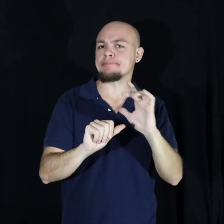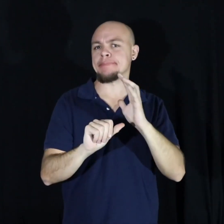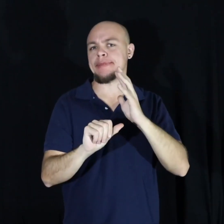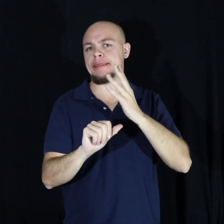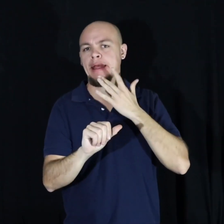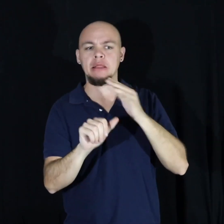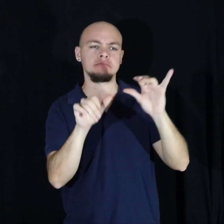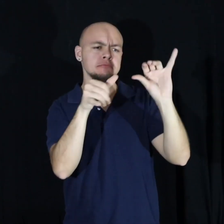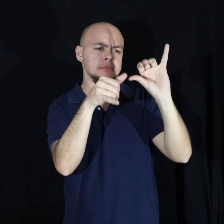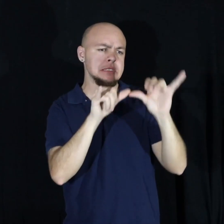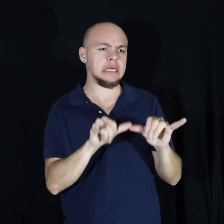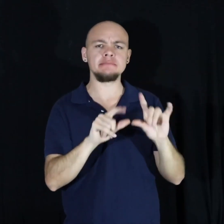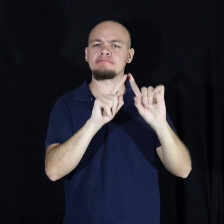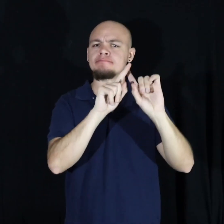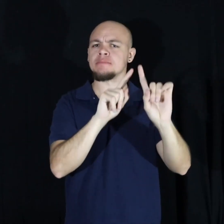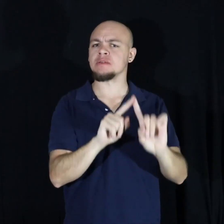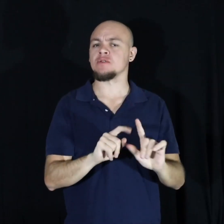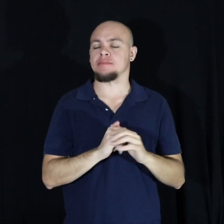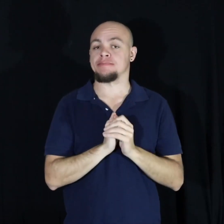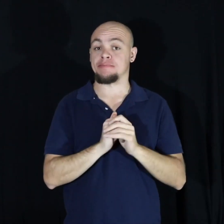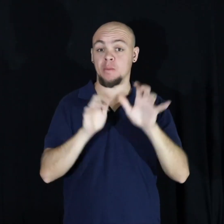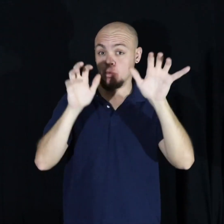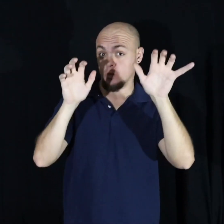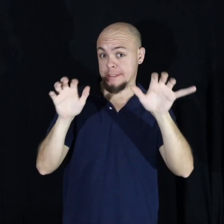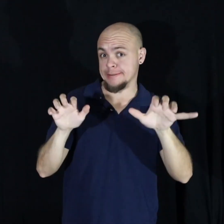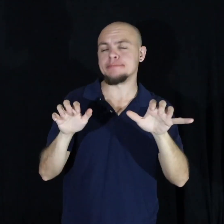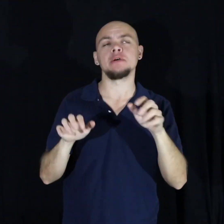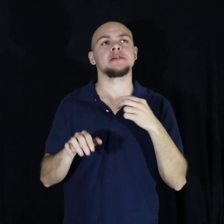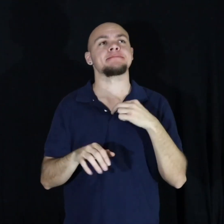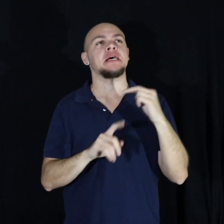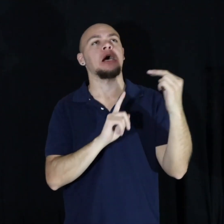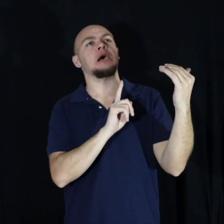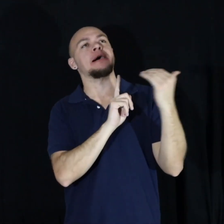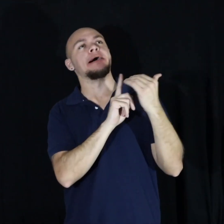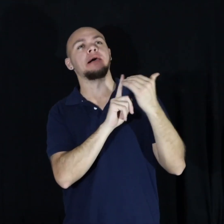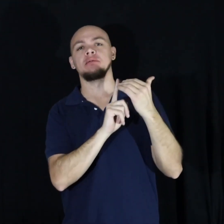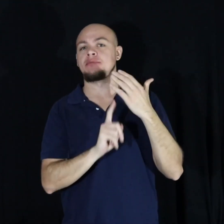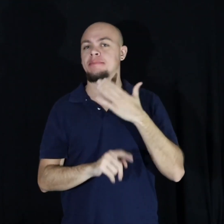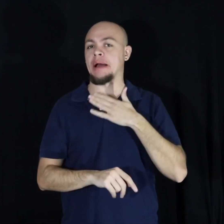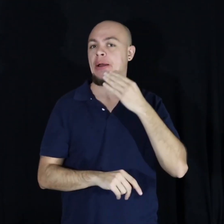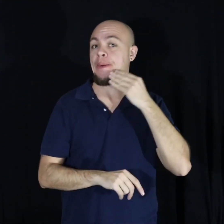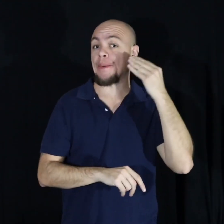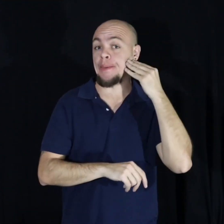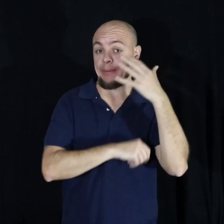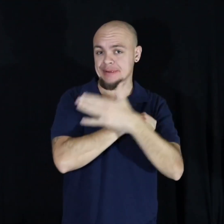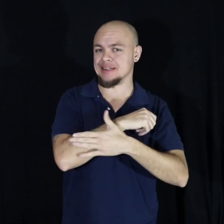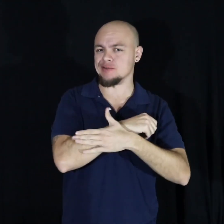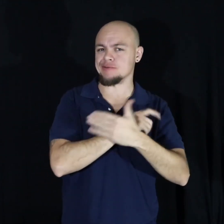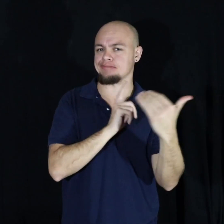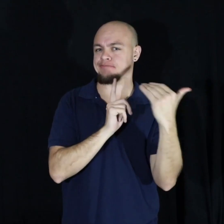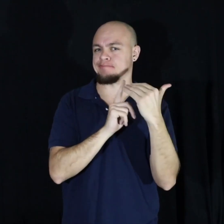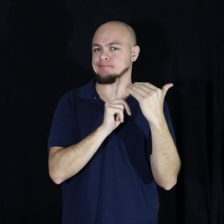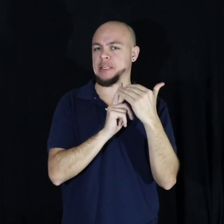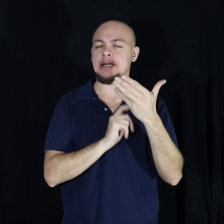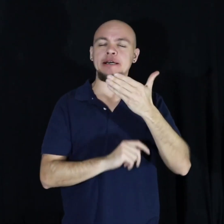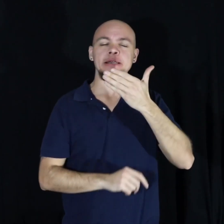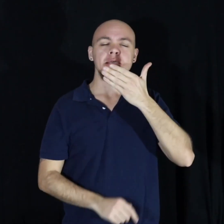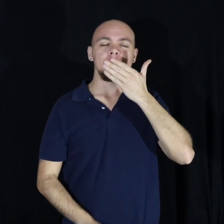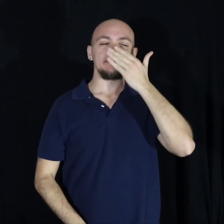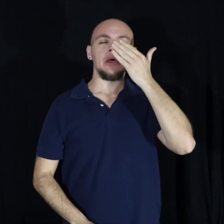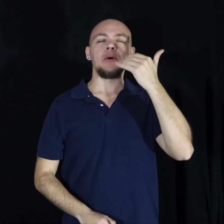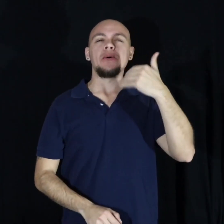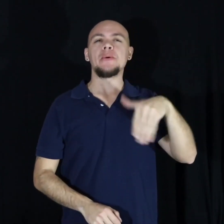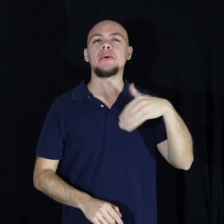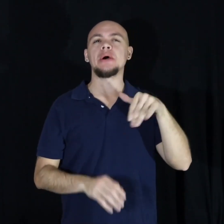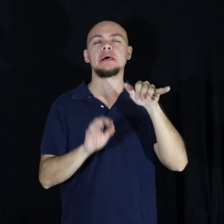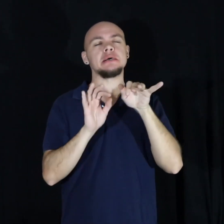and sizes. When it rains, it reminds me of my home country, the distinct smell and sound it